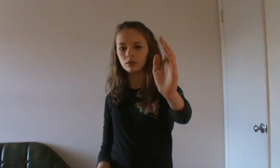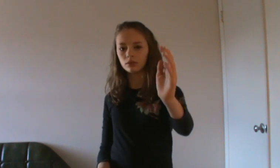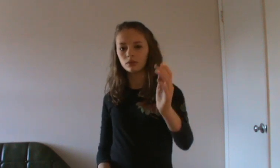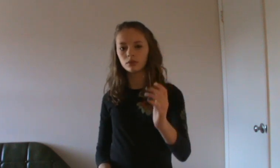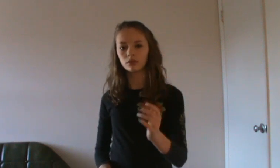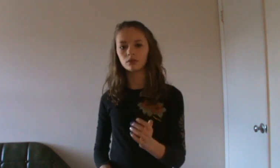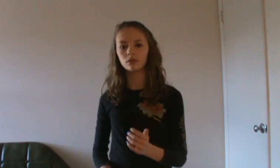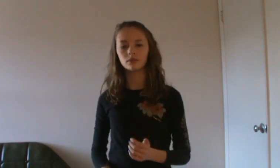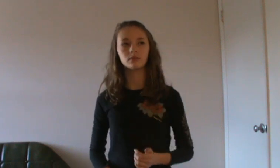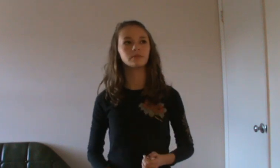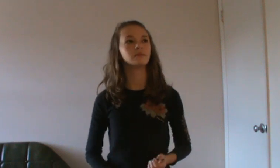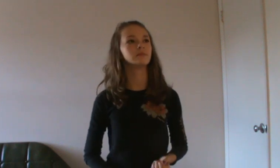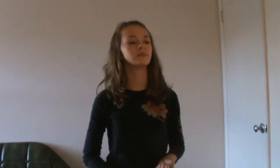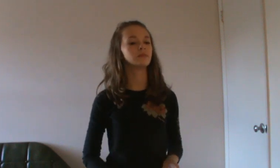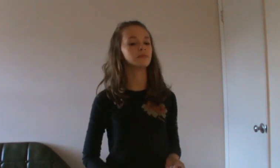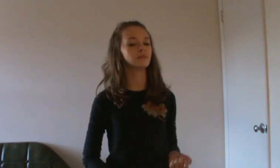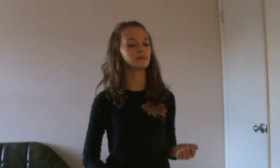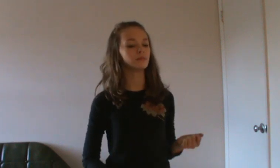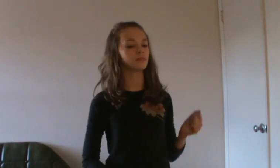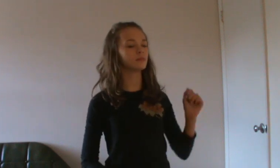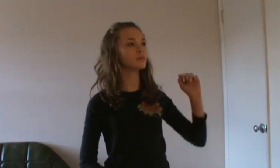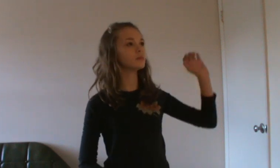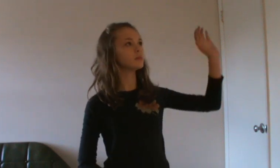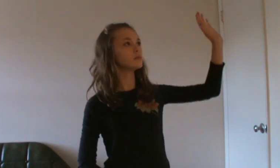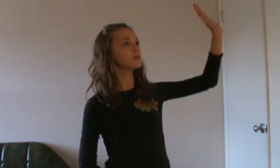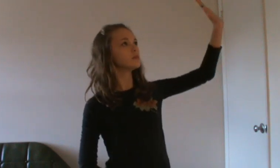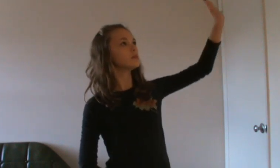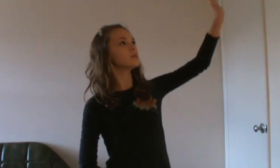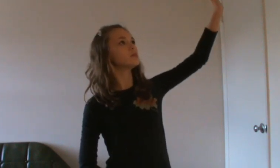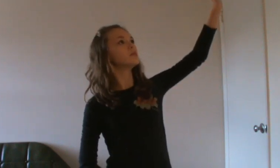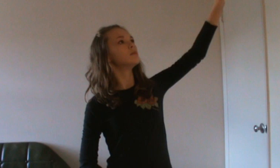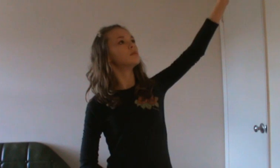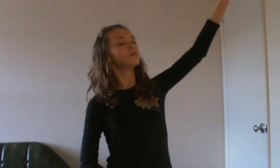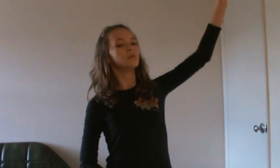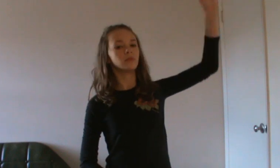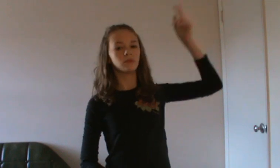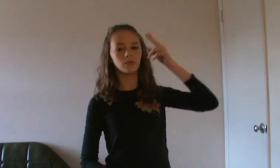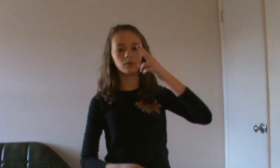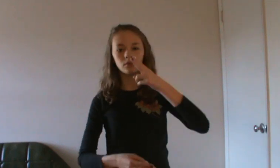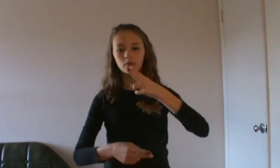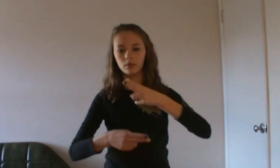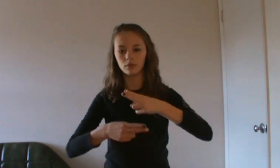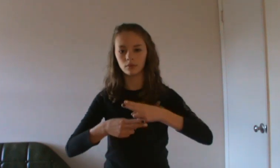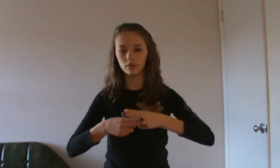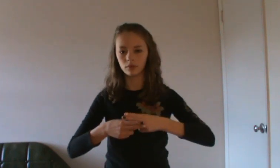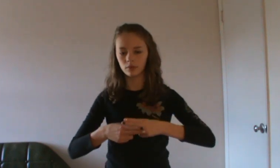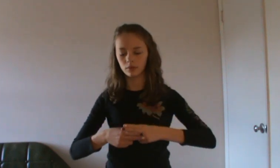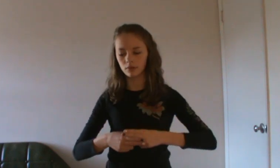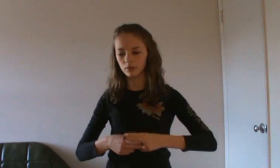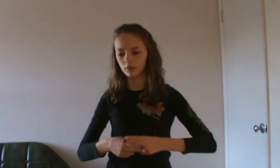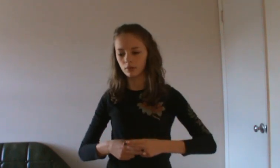Thy name,